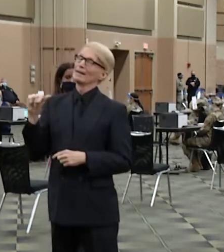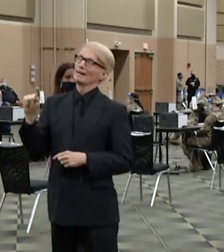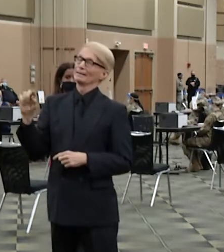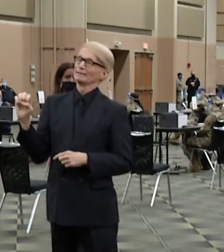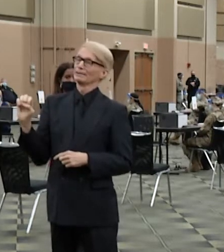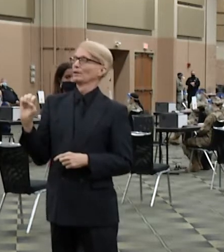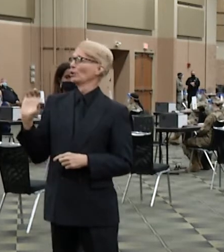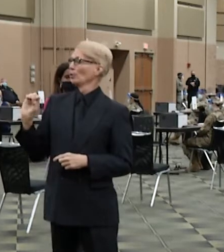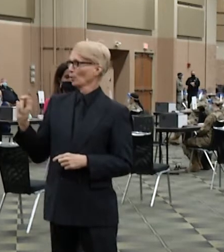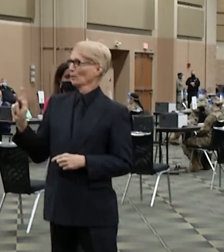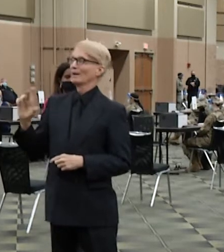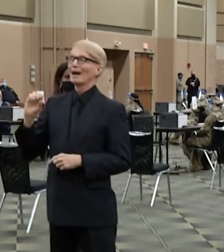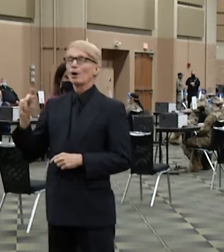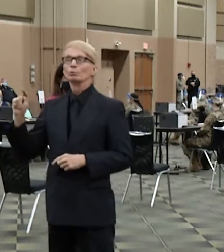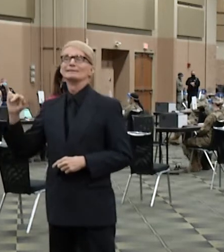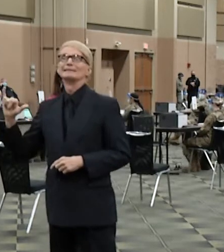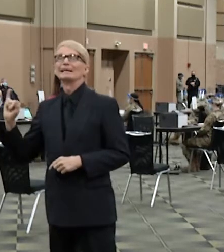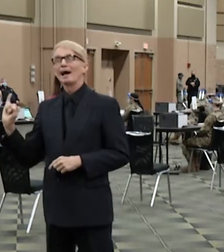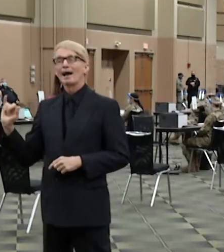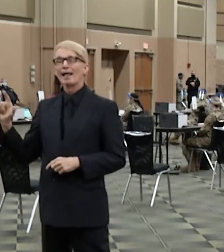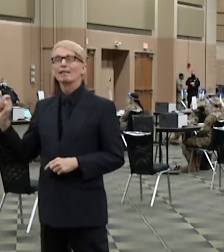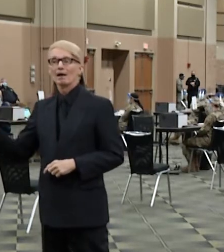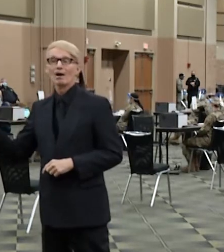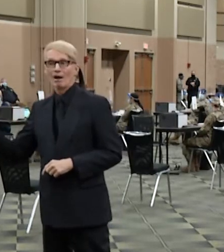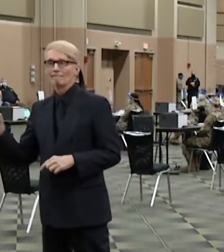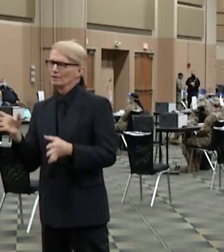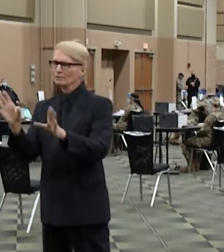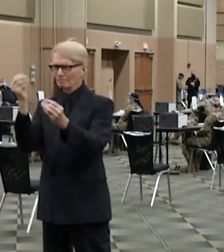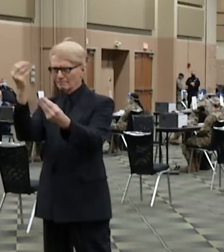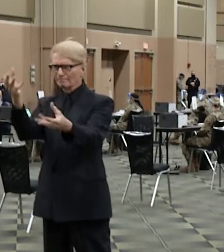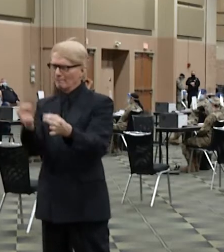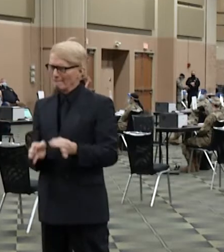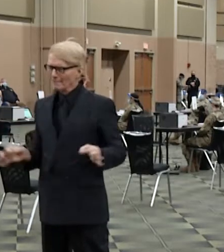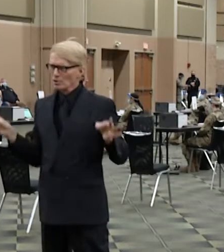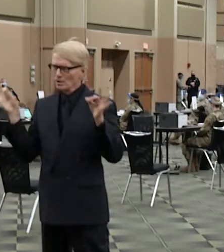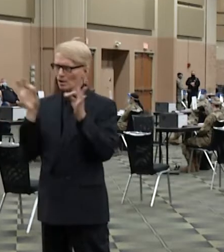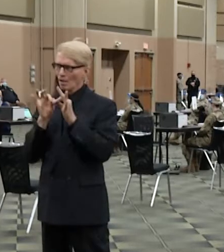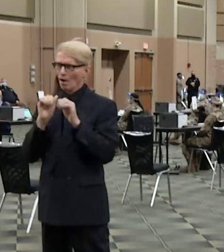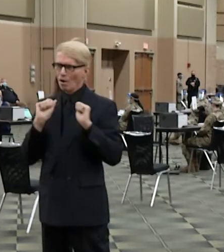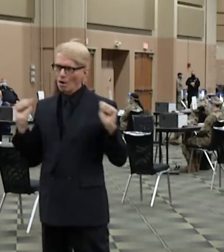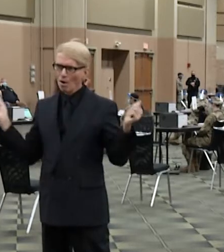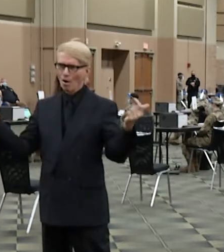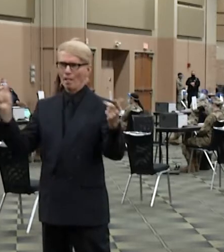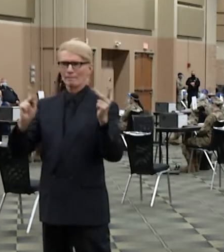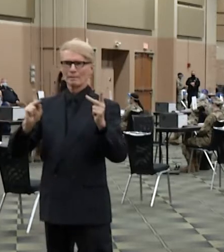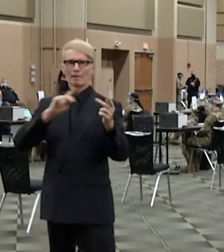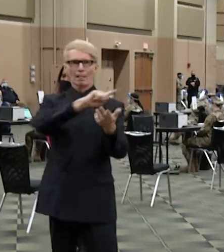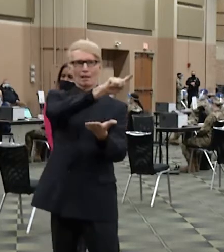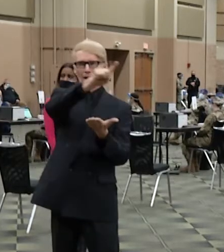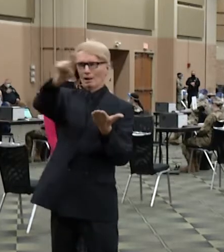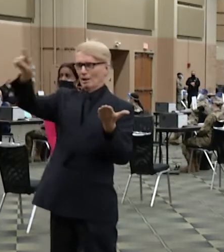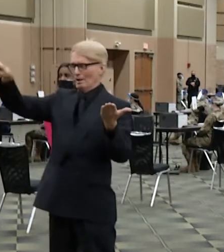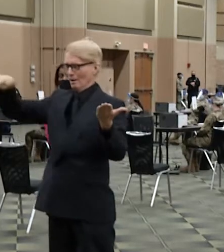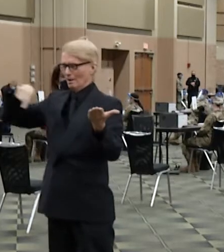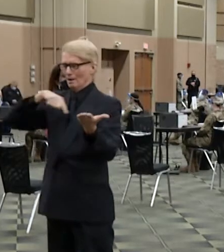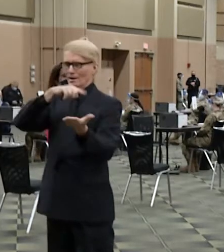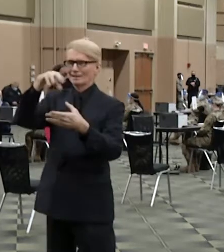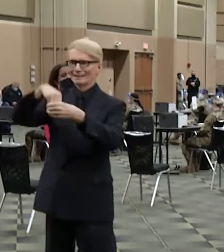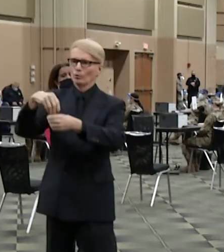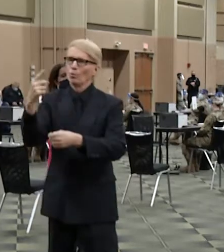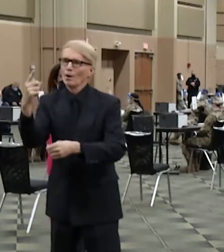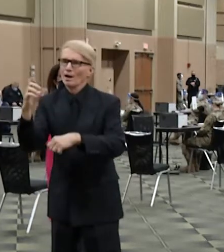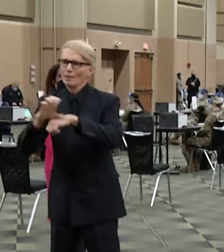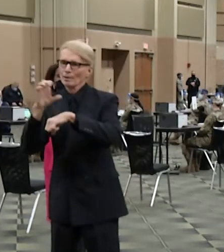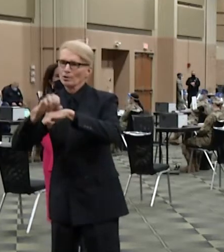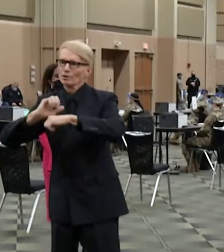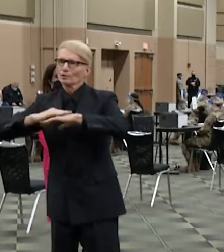vaccinatecookcountyil.gov, it is critical for people to remember that all sites share appointments at this one time. So sort of to go over that just